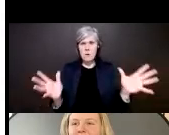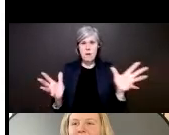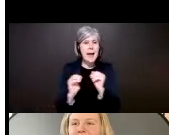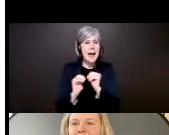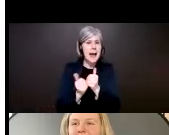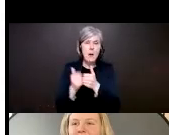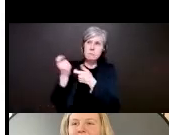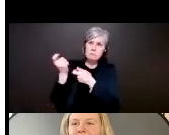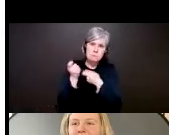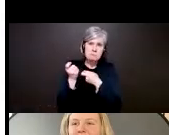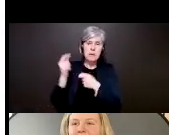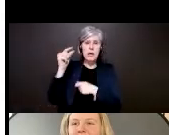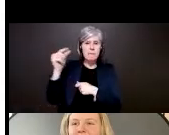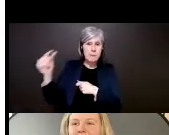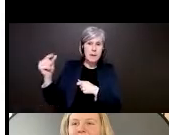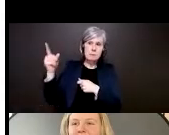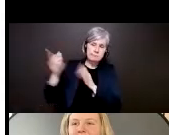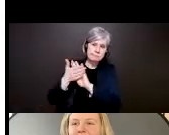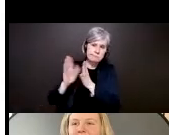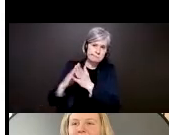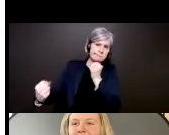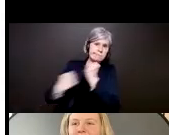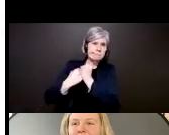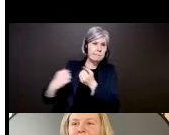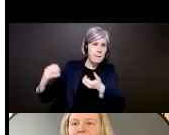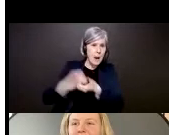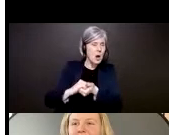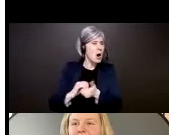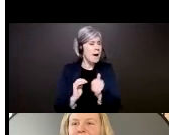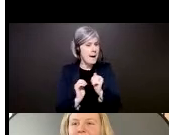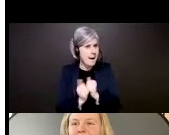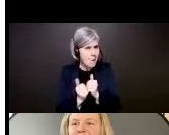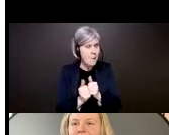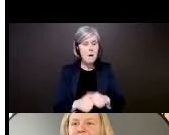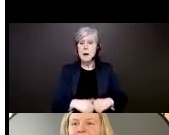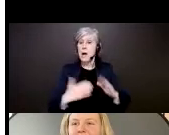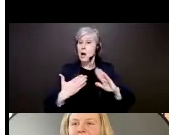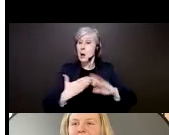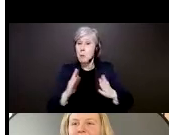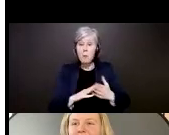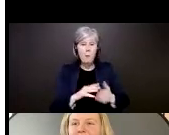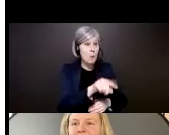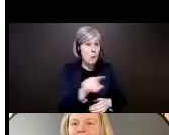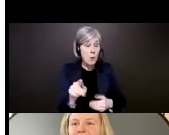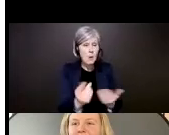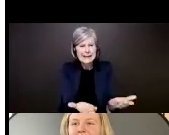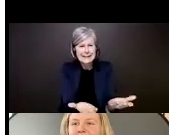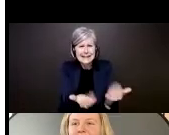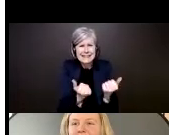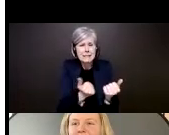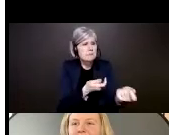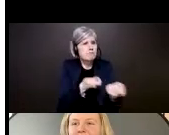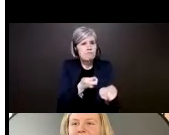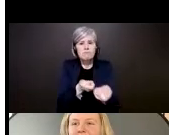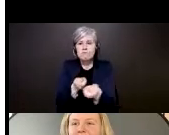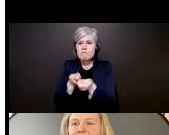partners, to engage our community people, to invite people to join us, because what we have to do